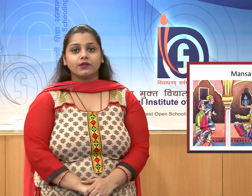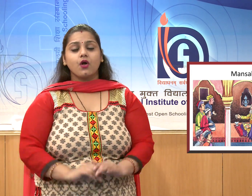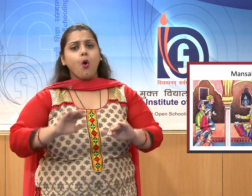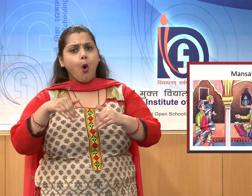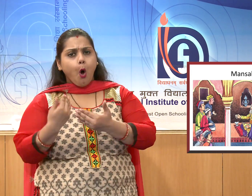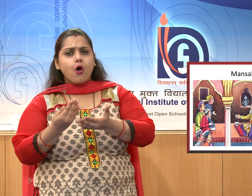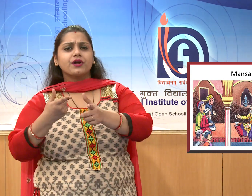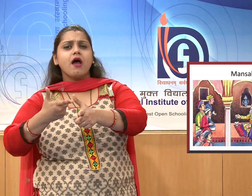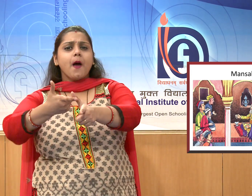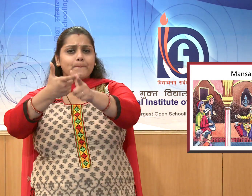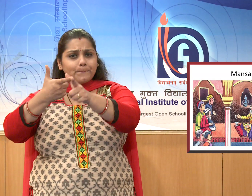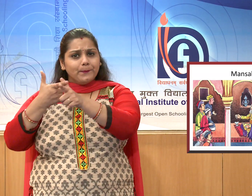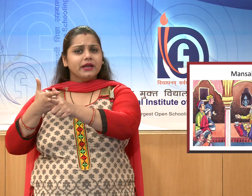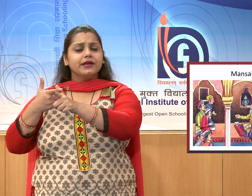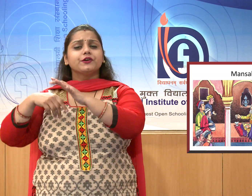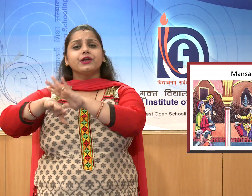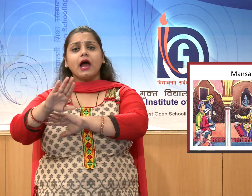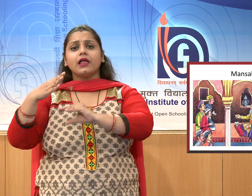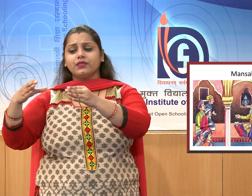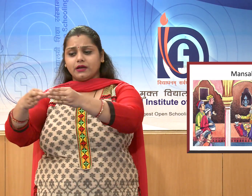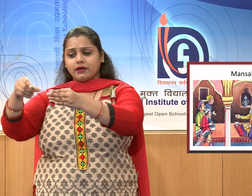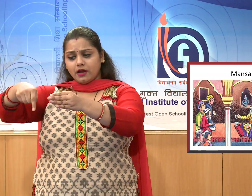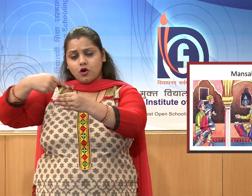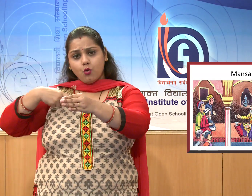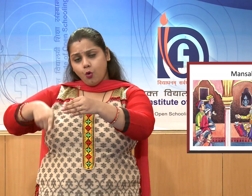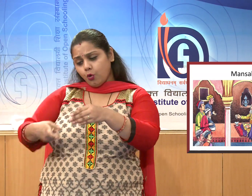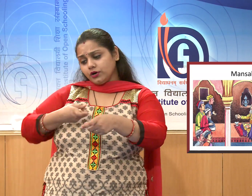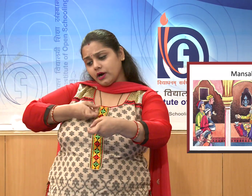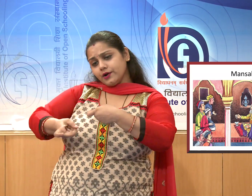and the military contingents under their command.